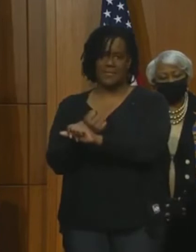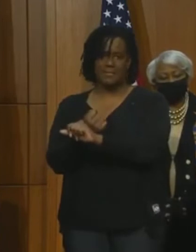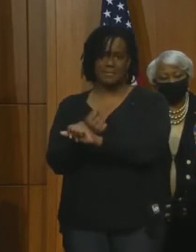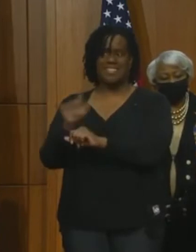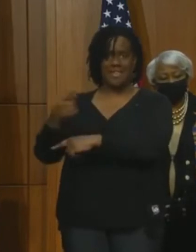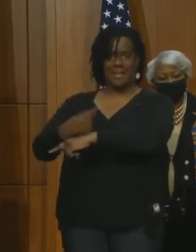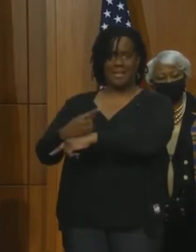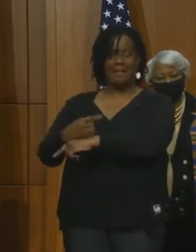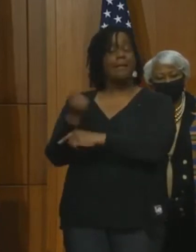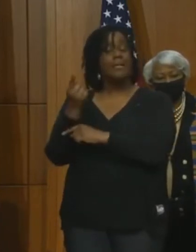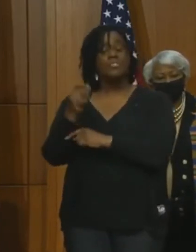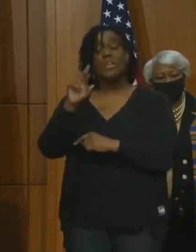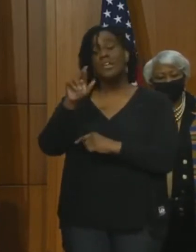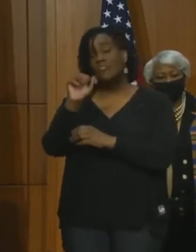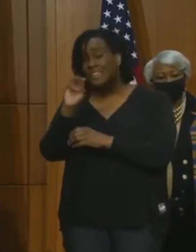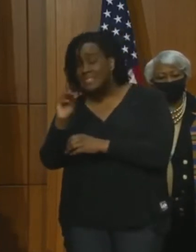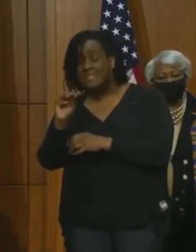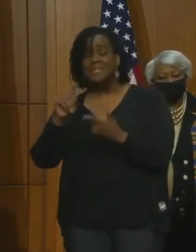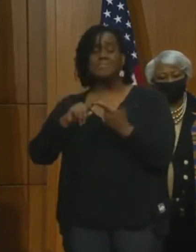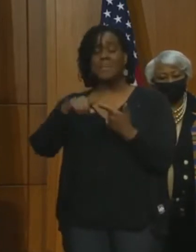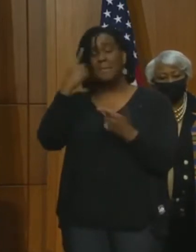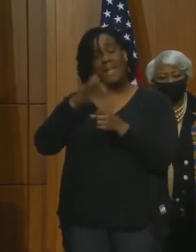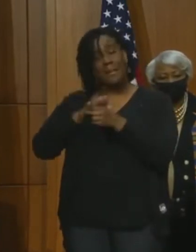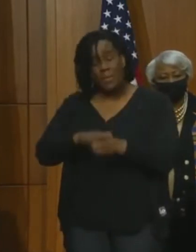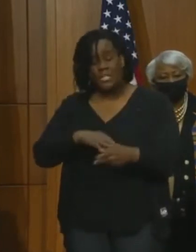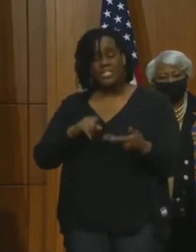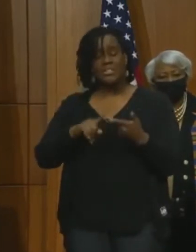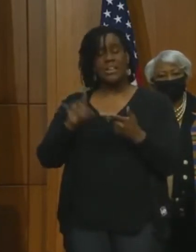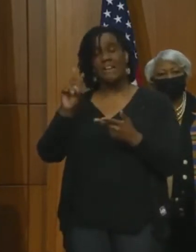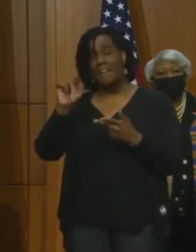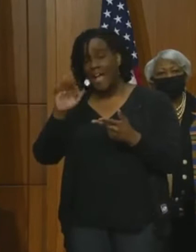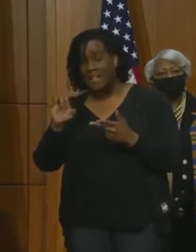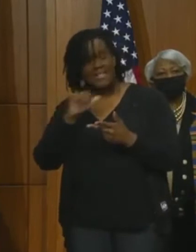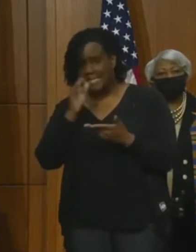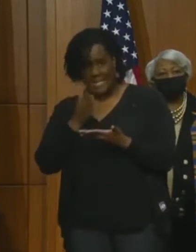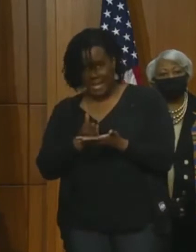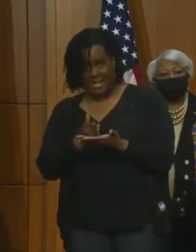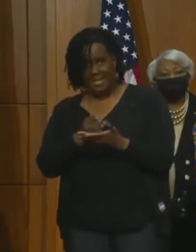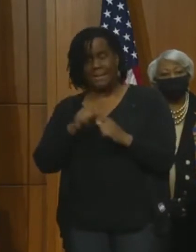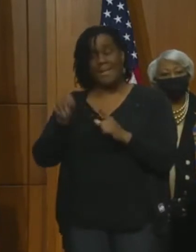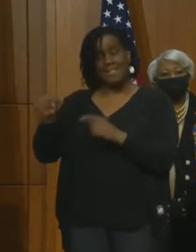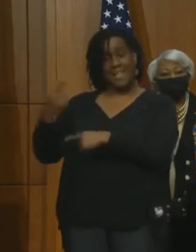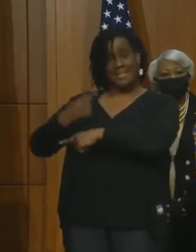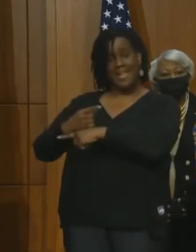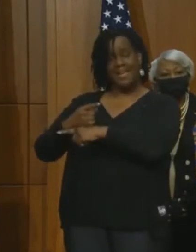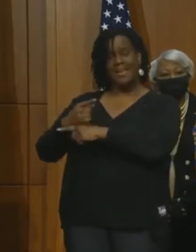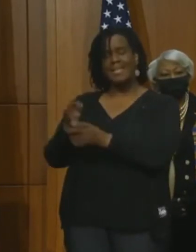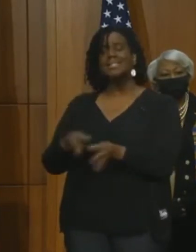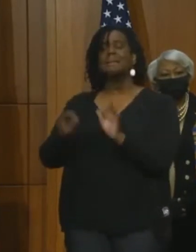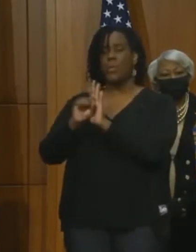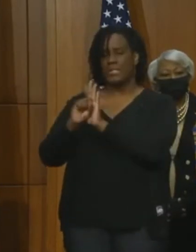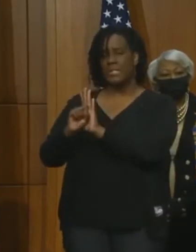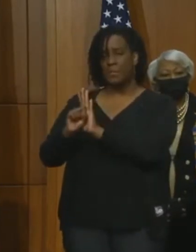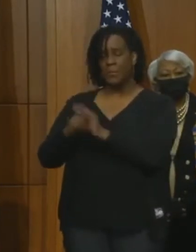not end racism, black oppression, or violence, it is an important symbol.